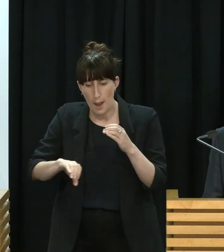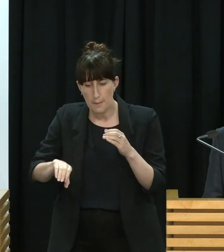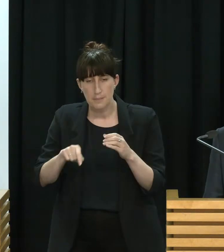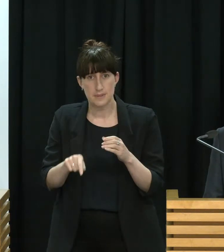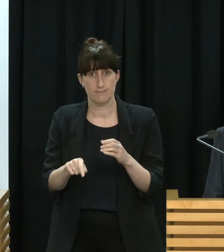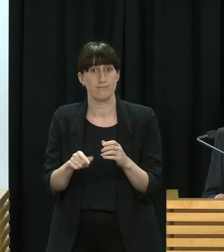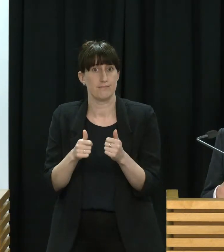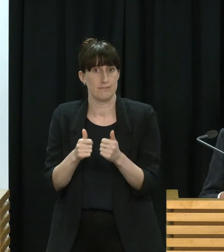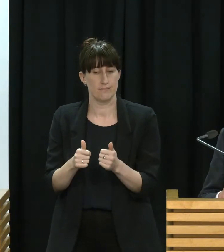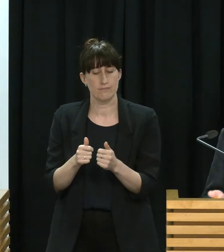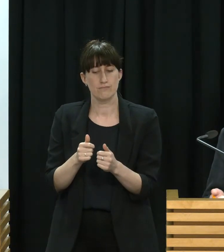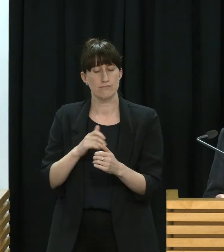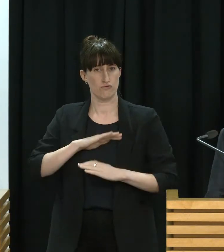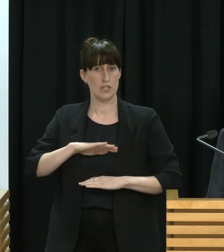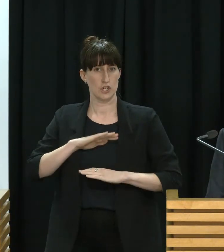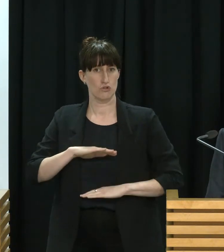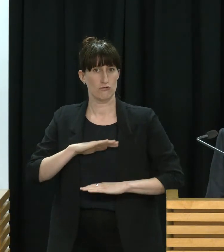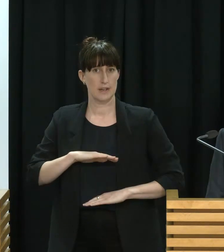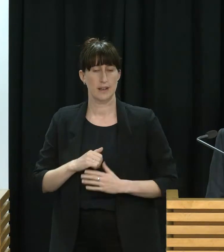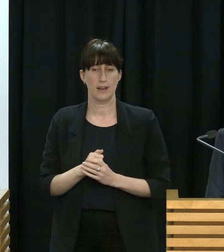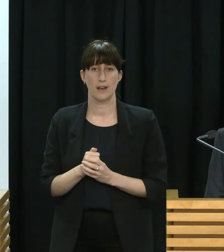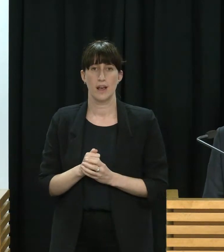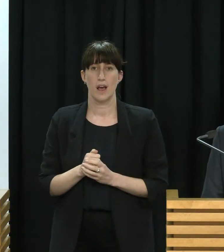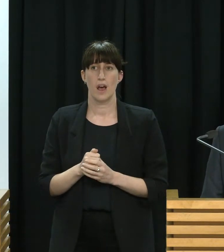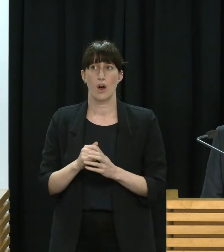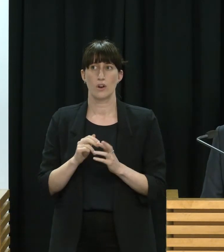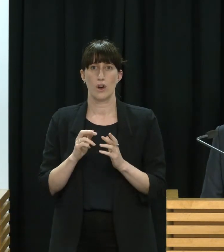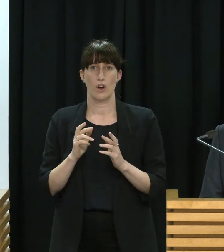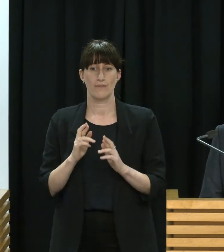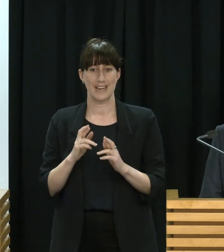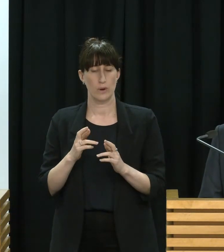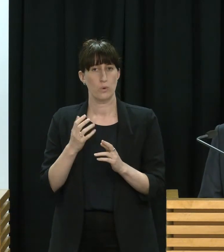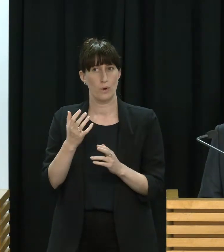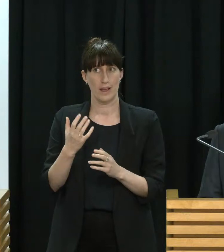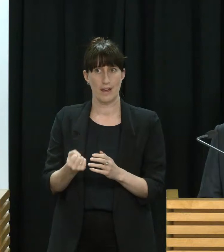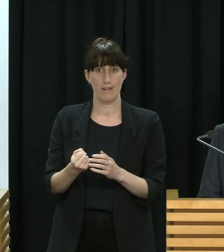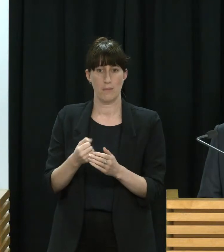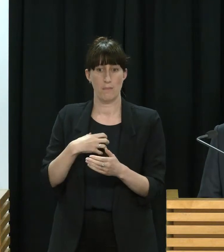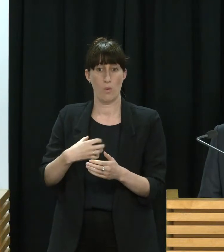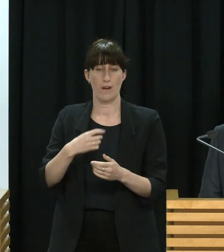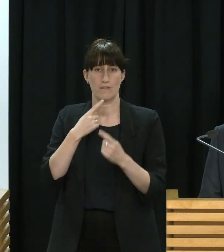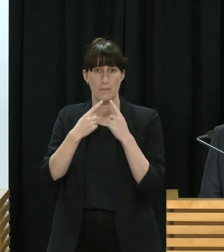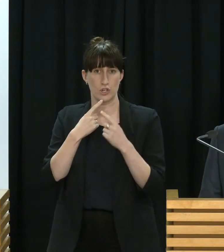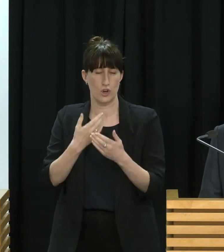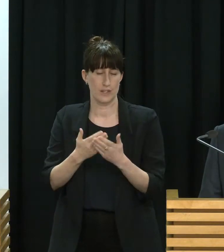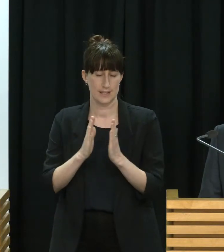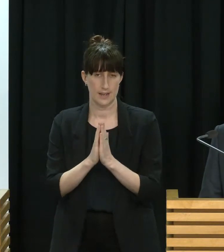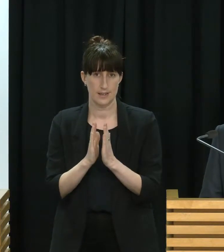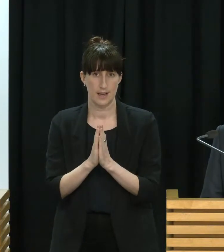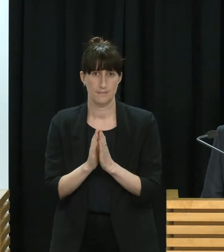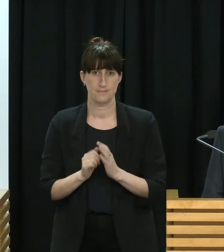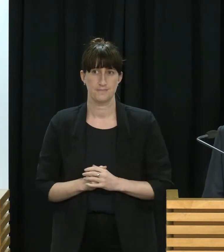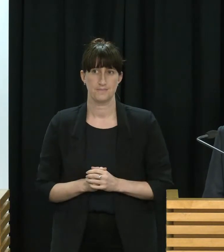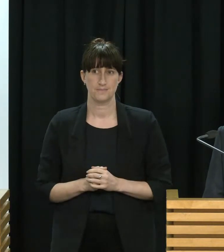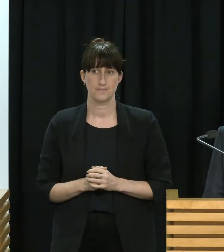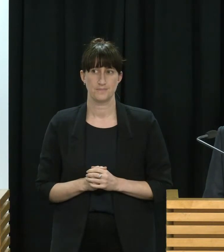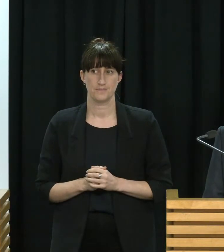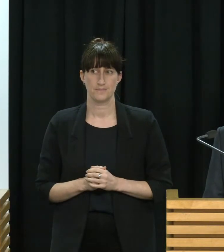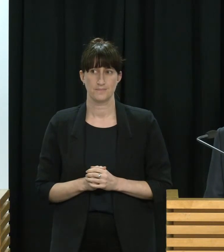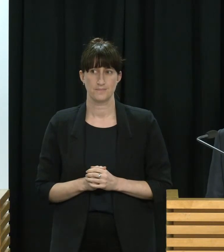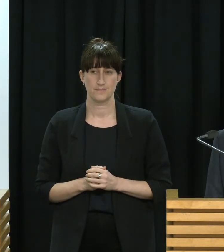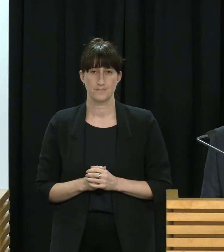Thursday this week. We should have those through by Sunday. I think the fact that the very close